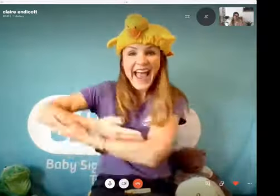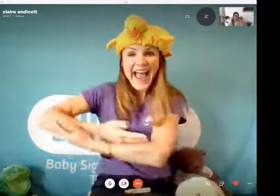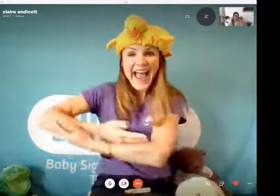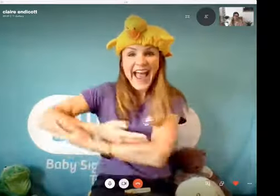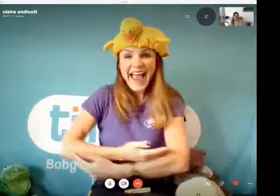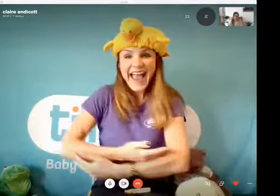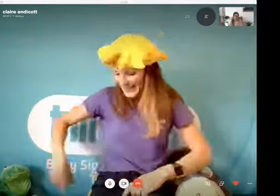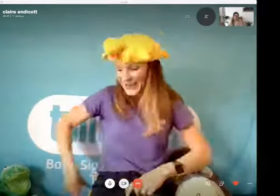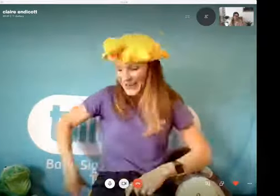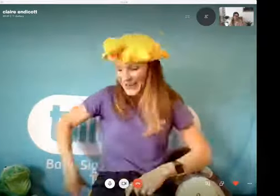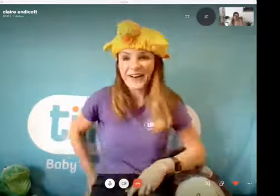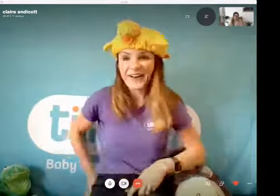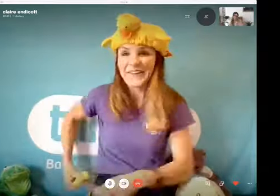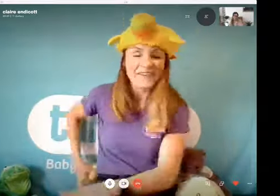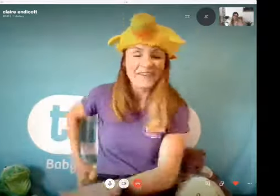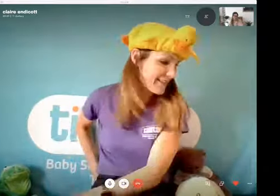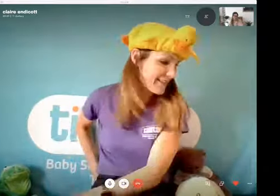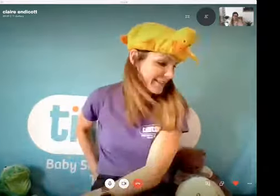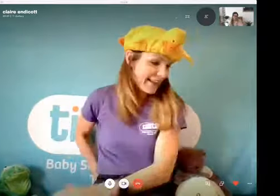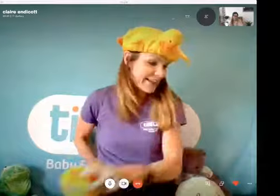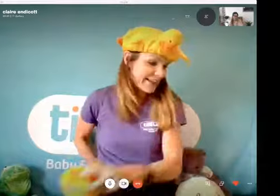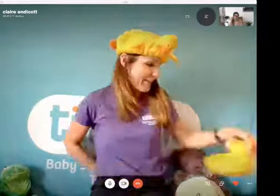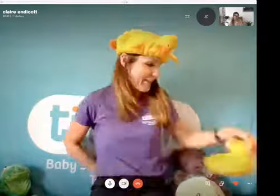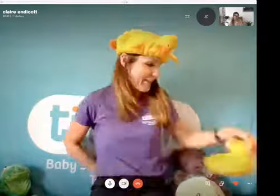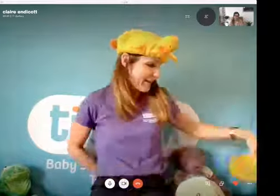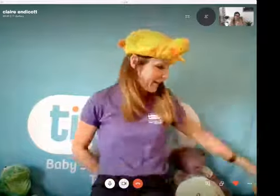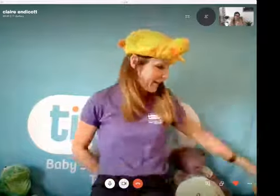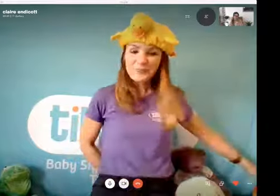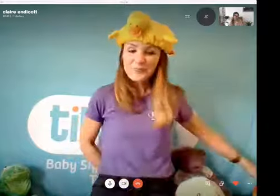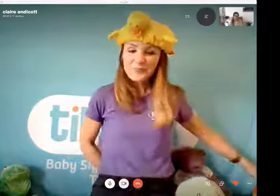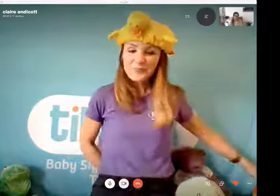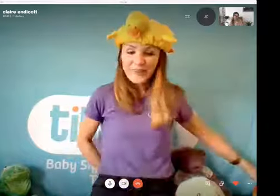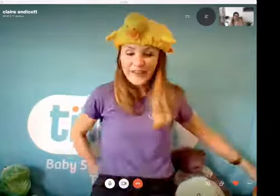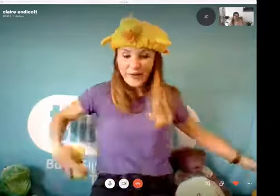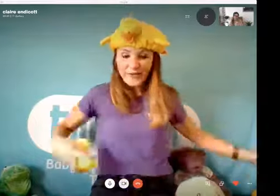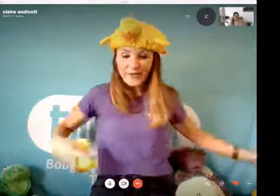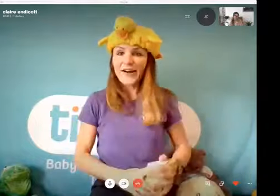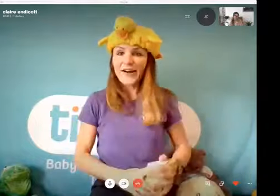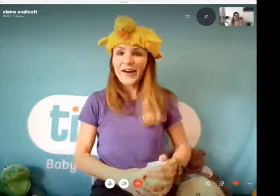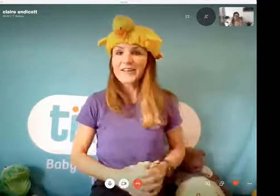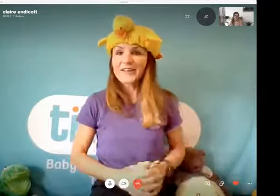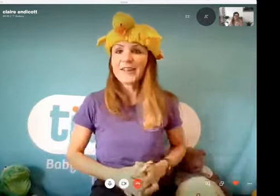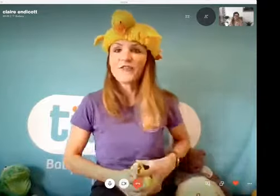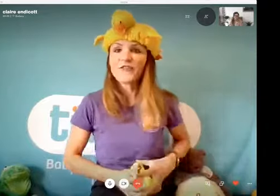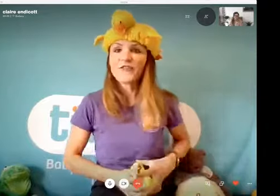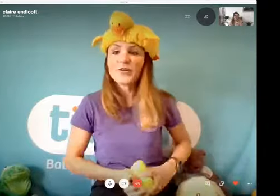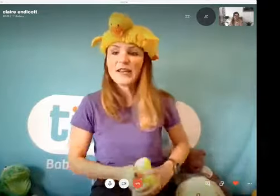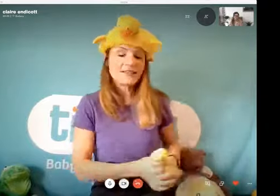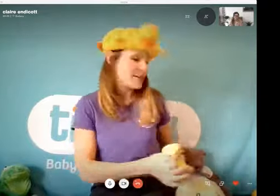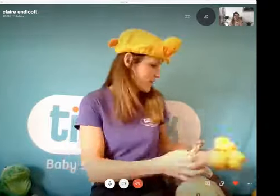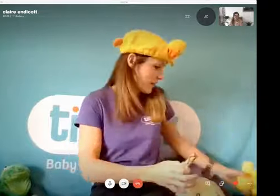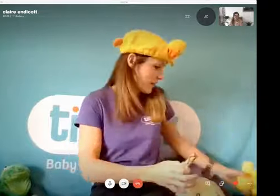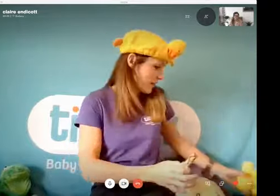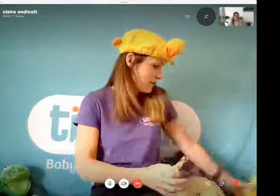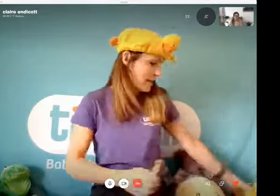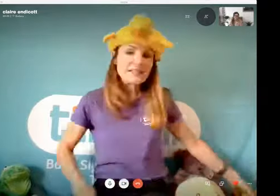Yay! I don't know if you got that one. All right, guys. So there's a few key signs for you to practice